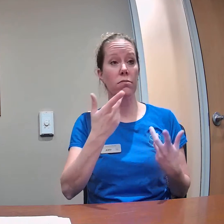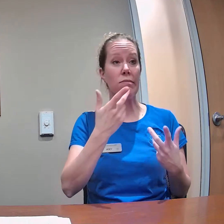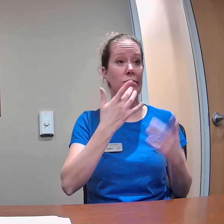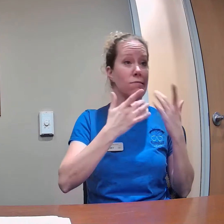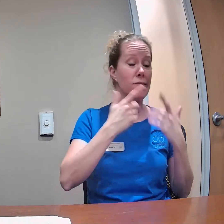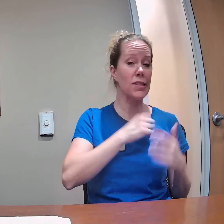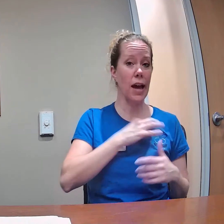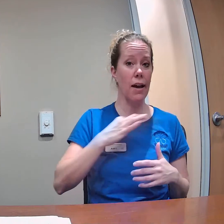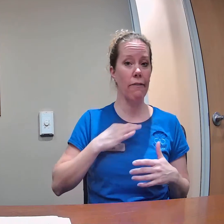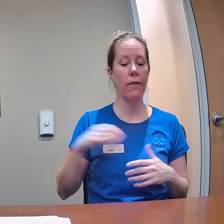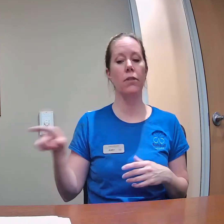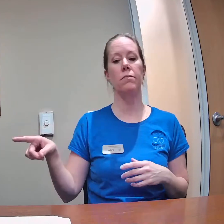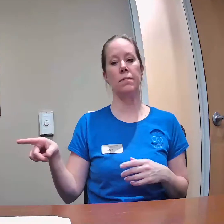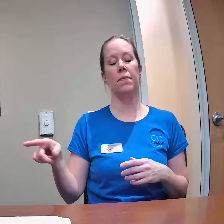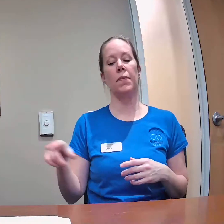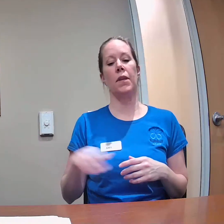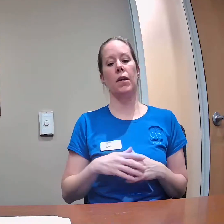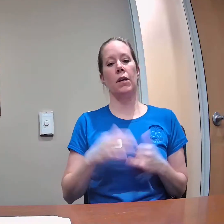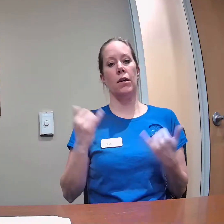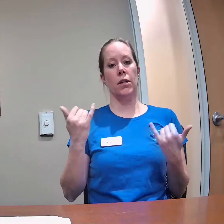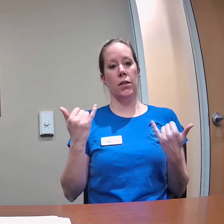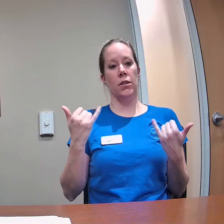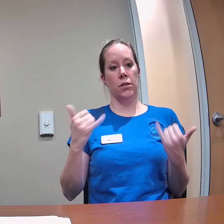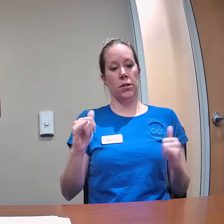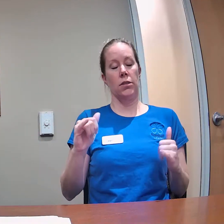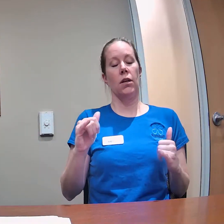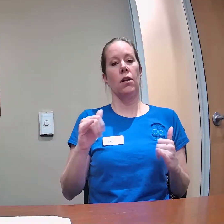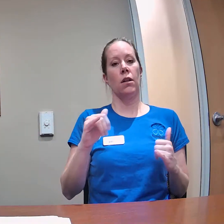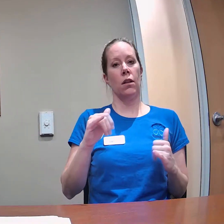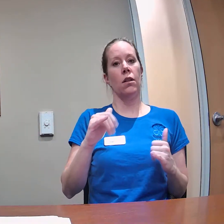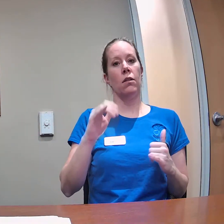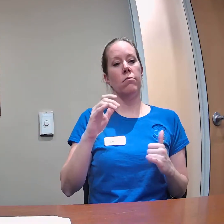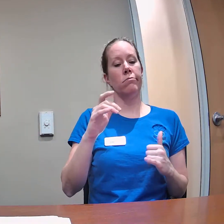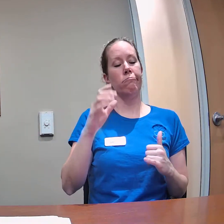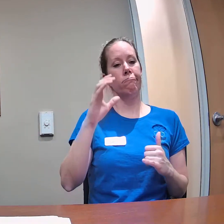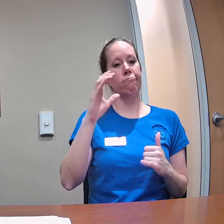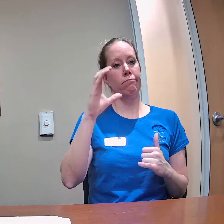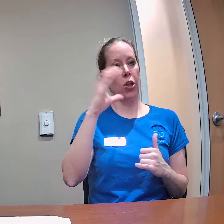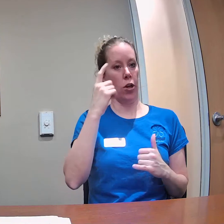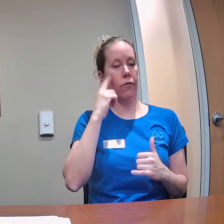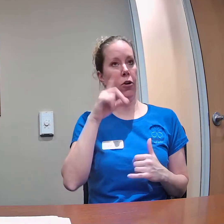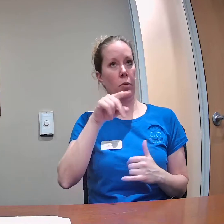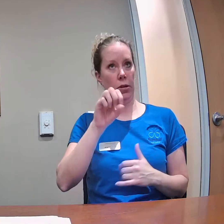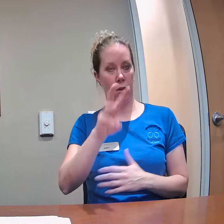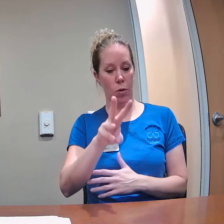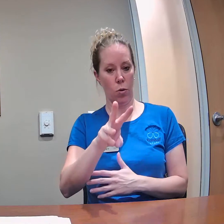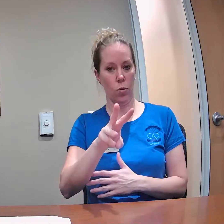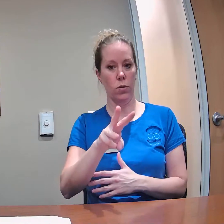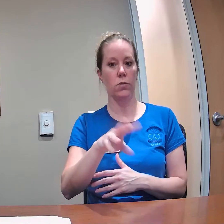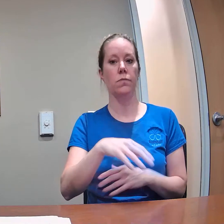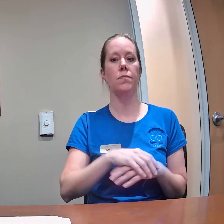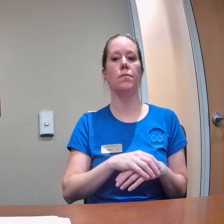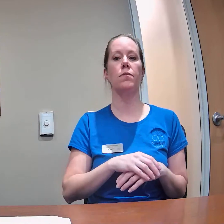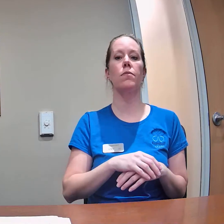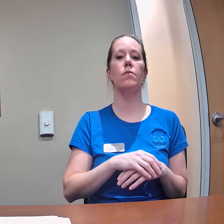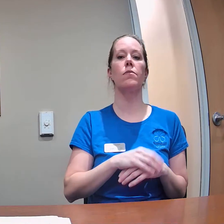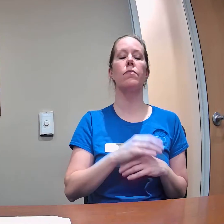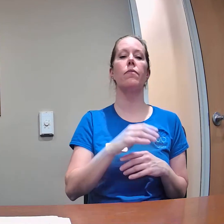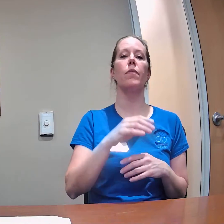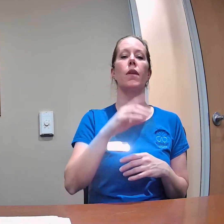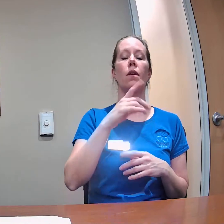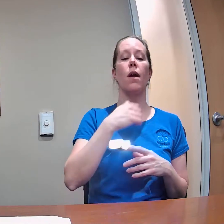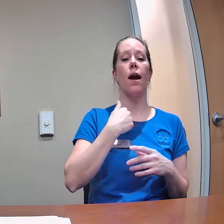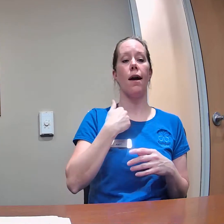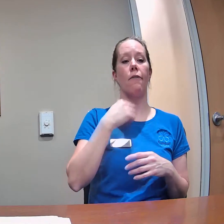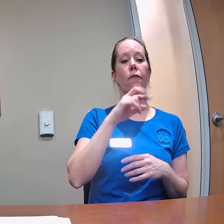We're still looking for a number of PSWs. We've increased our pool of resident care